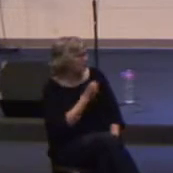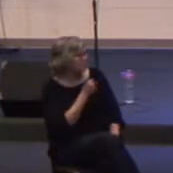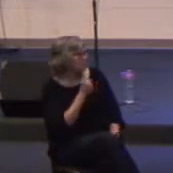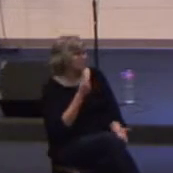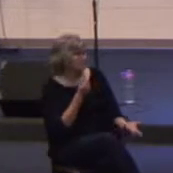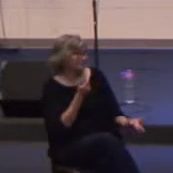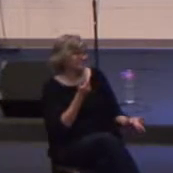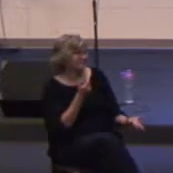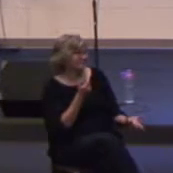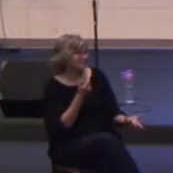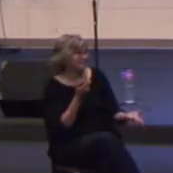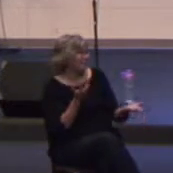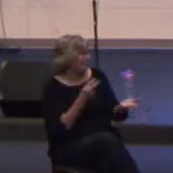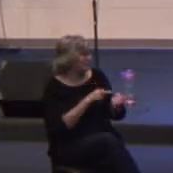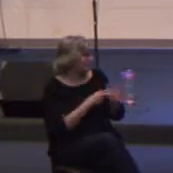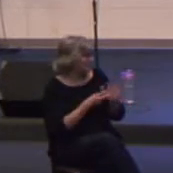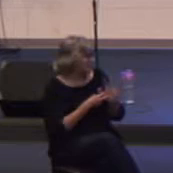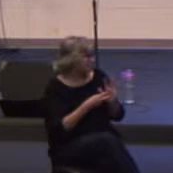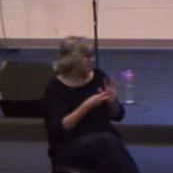mouth? You know what that means?